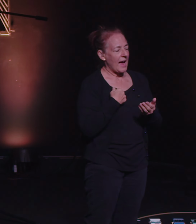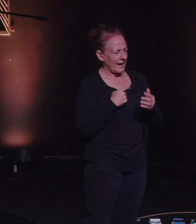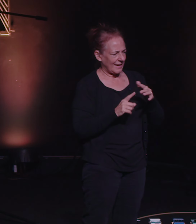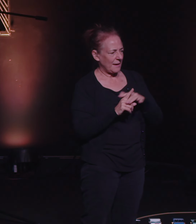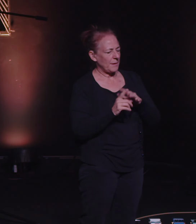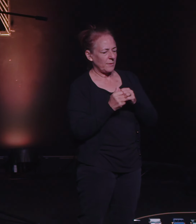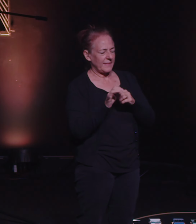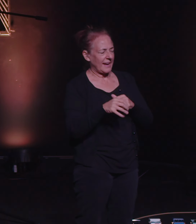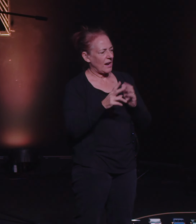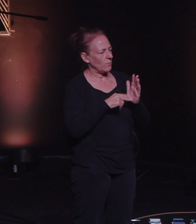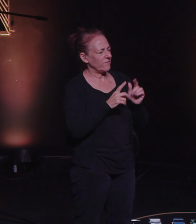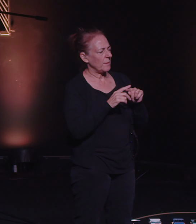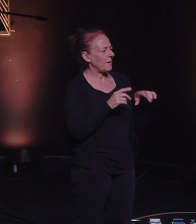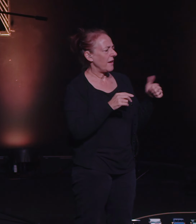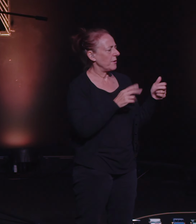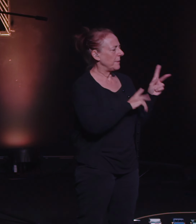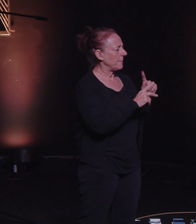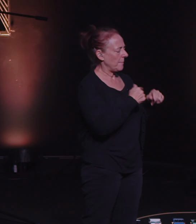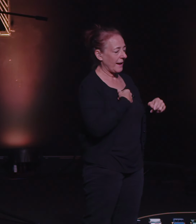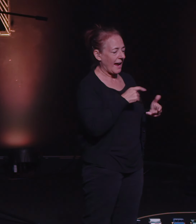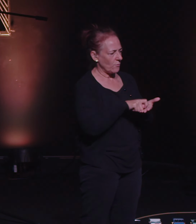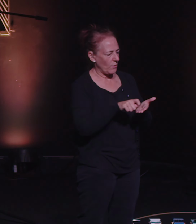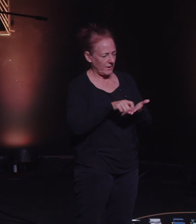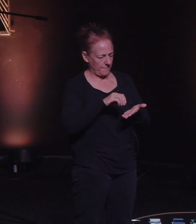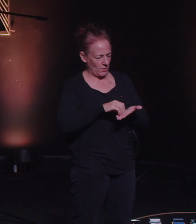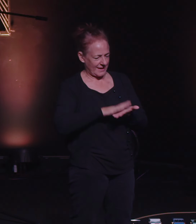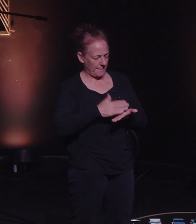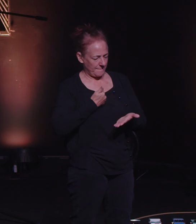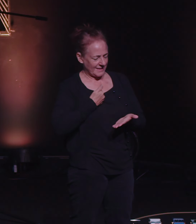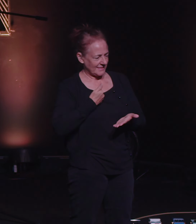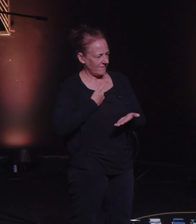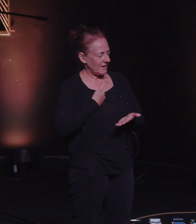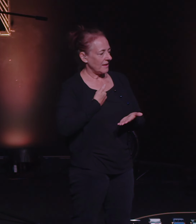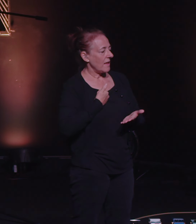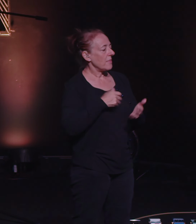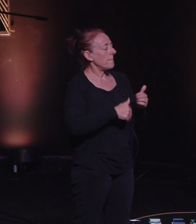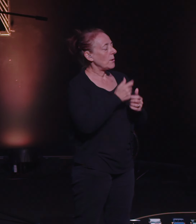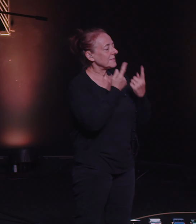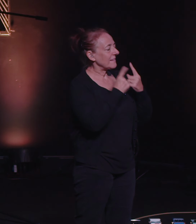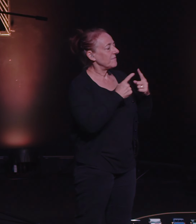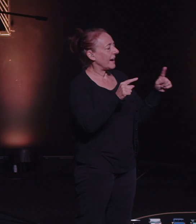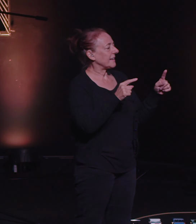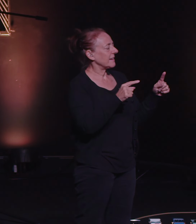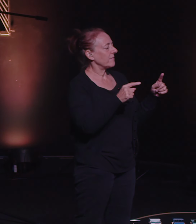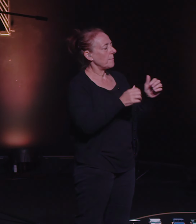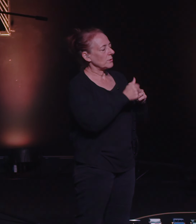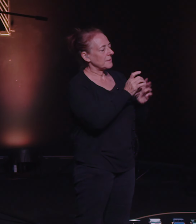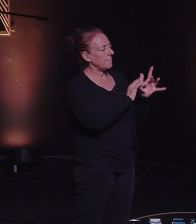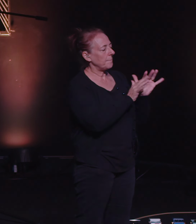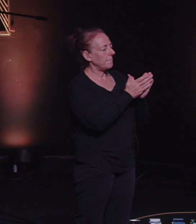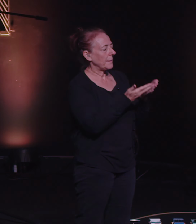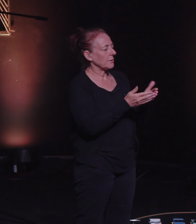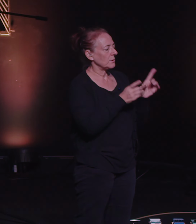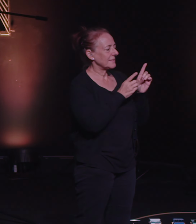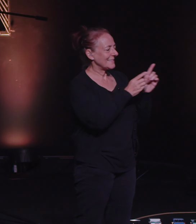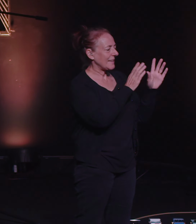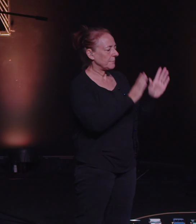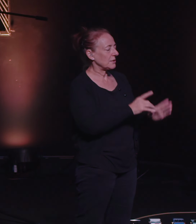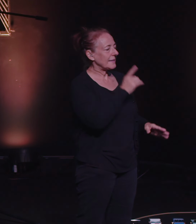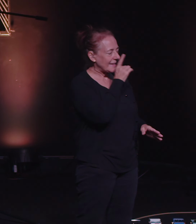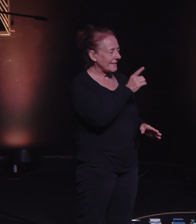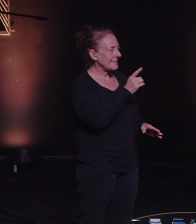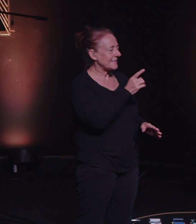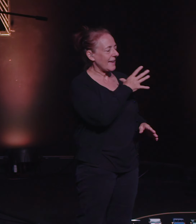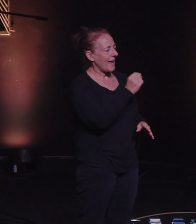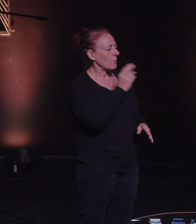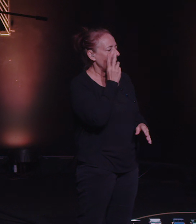is something that sometimes I read from other people. I actually wrote this down myself, so let me read this again. The most effective and the most biblical discipleship is and